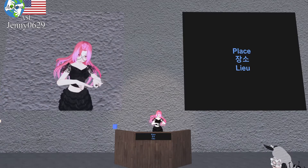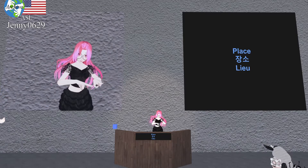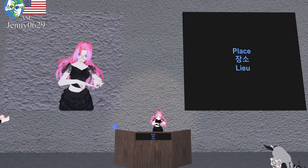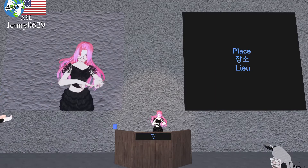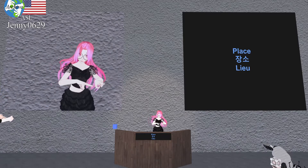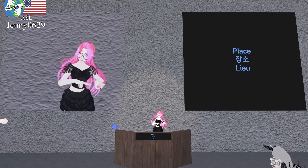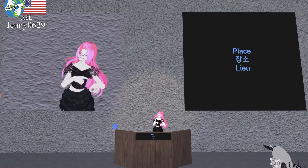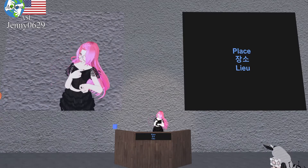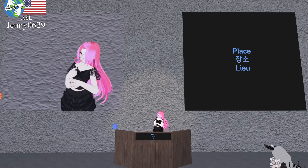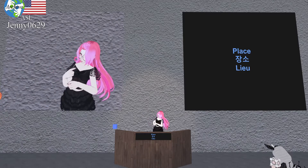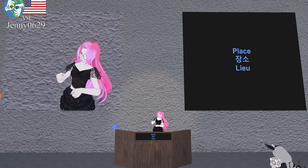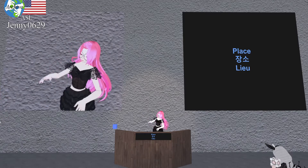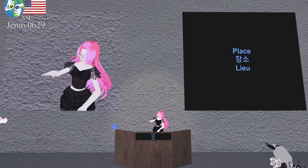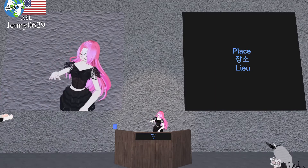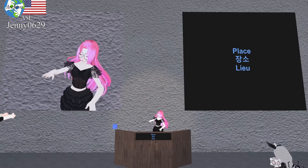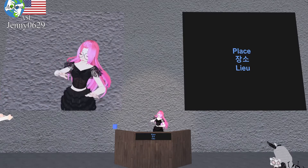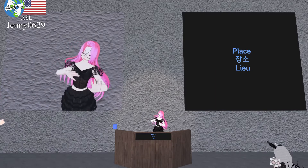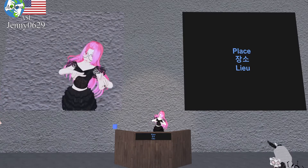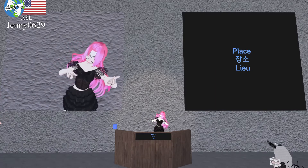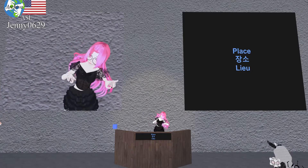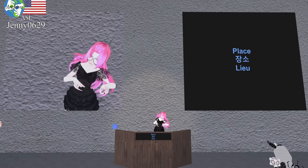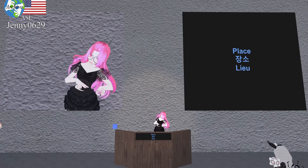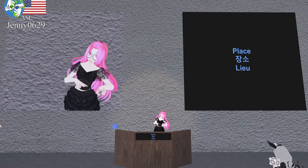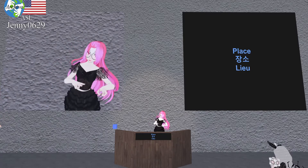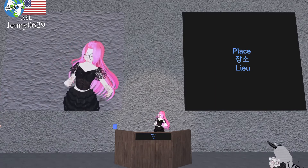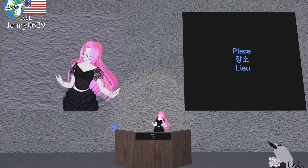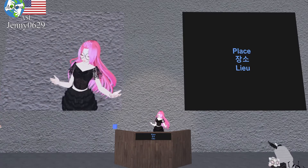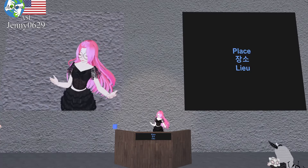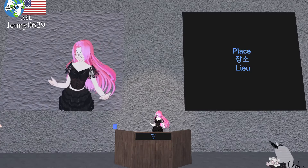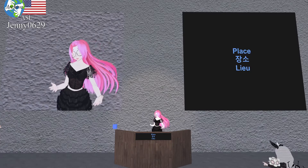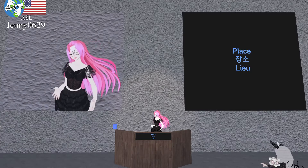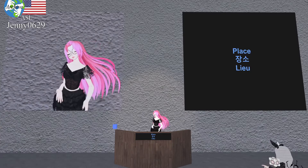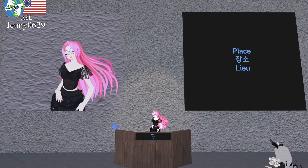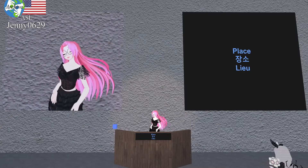place. Place.